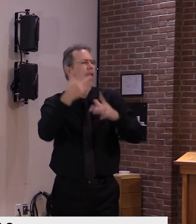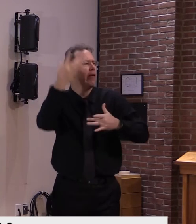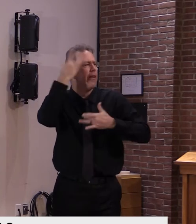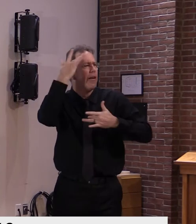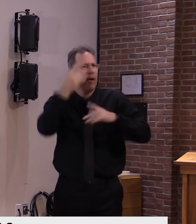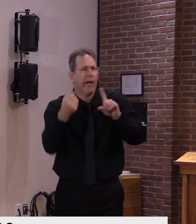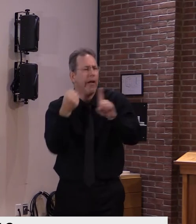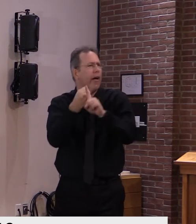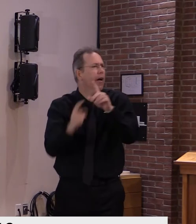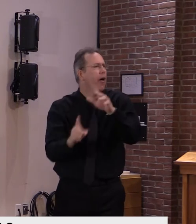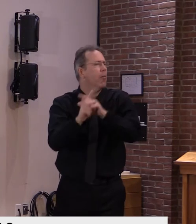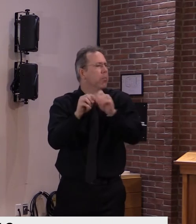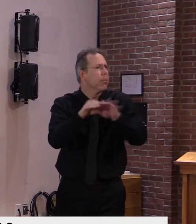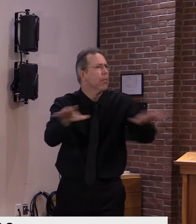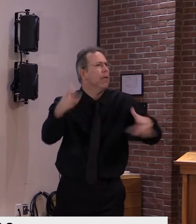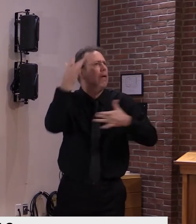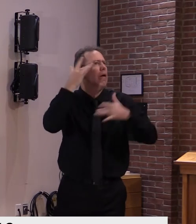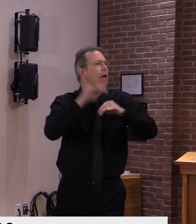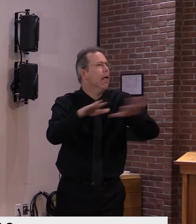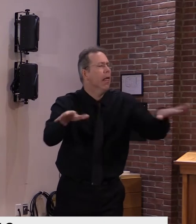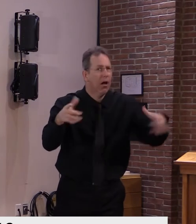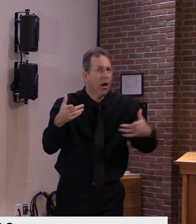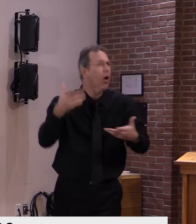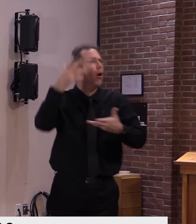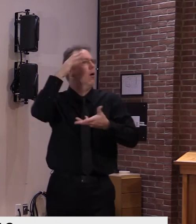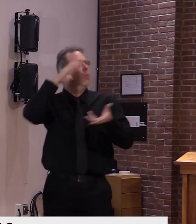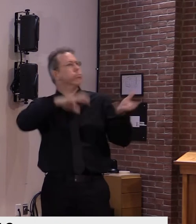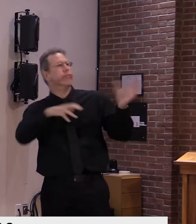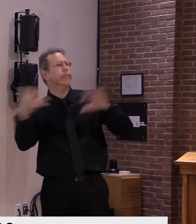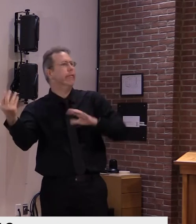isn't? But I'd be interested in knowing